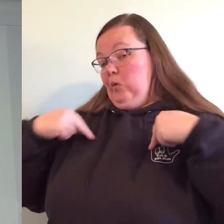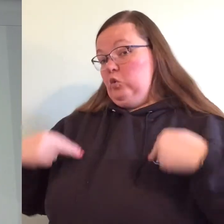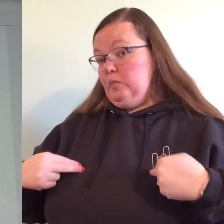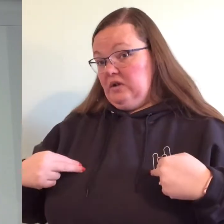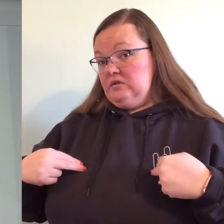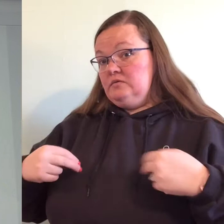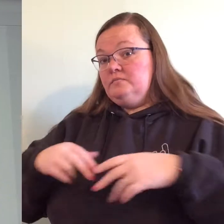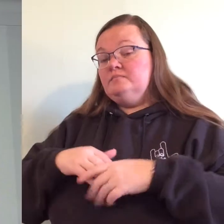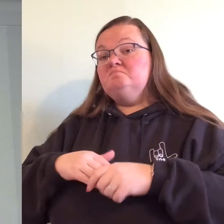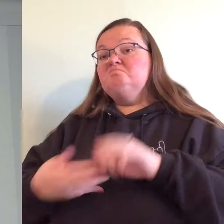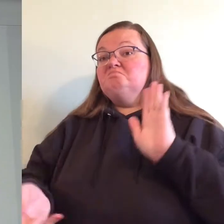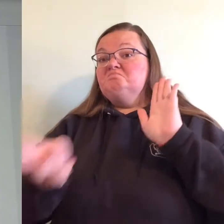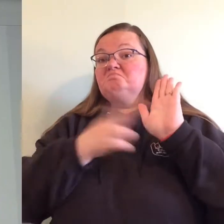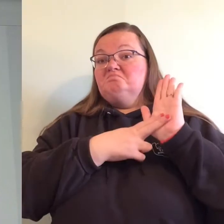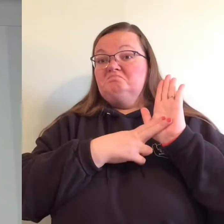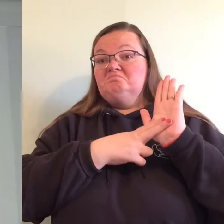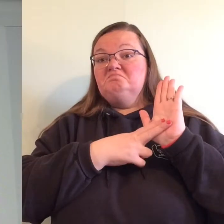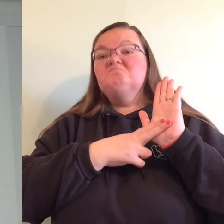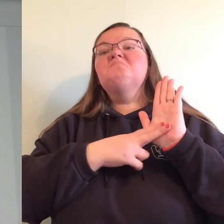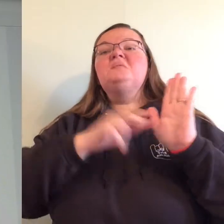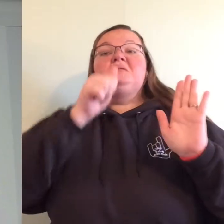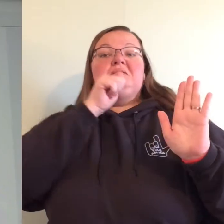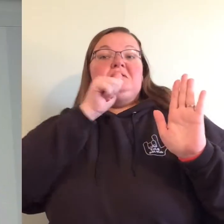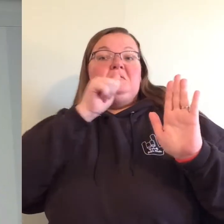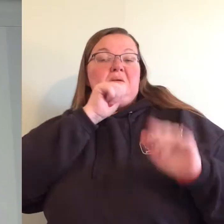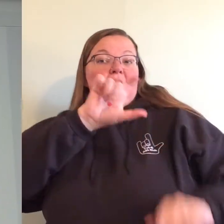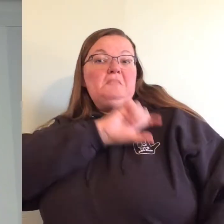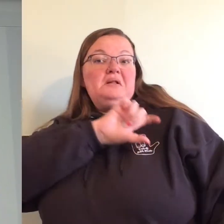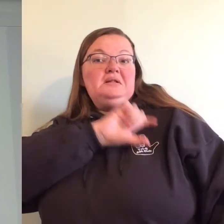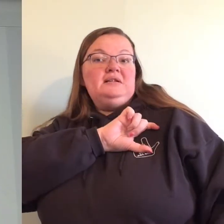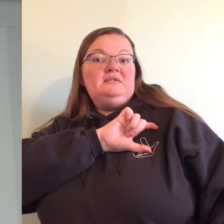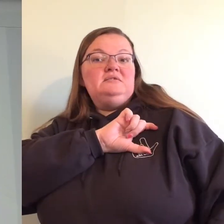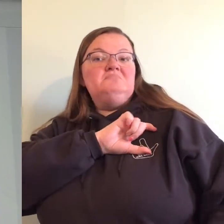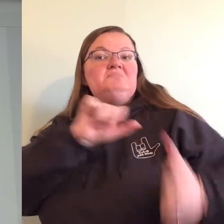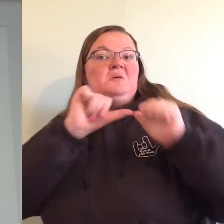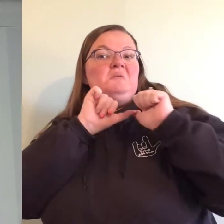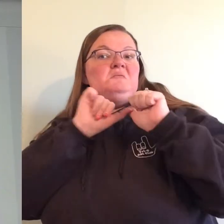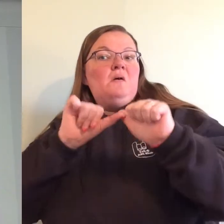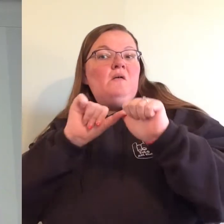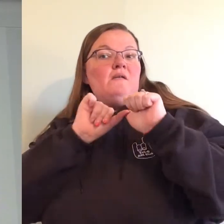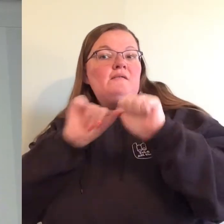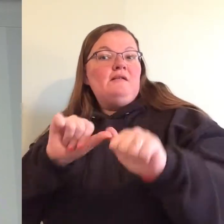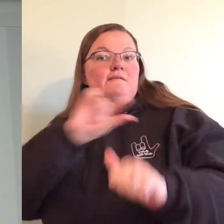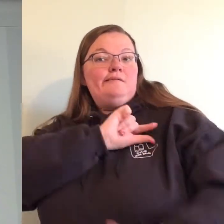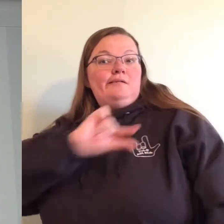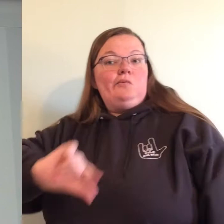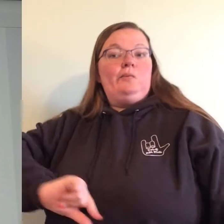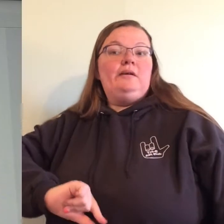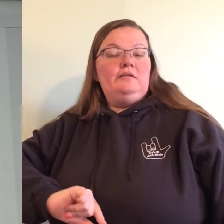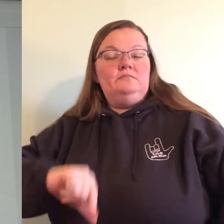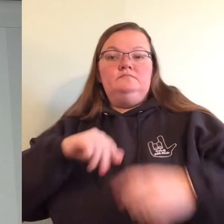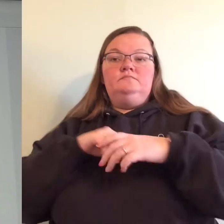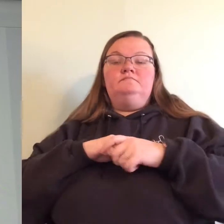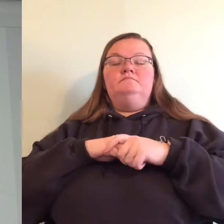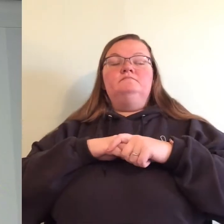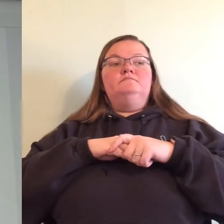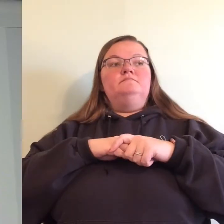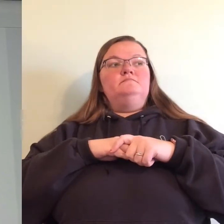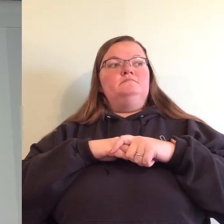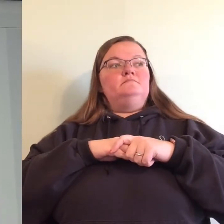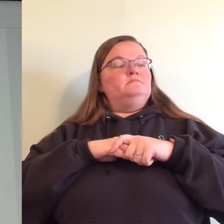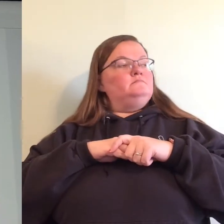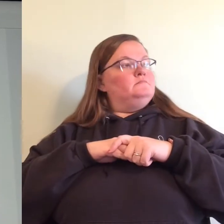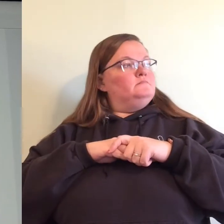humans. Signed, Magram, Captain of the Secret Police. Long live the Queen." The children stared at each